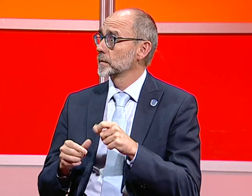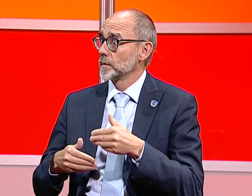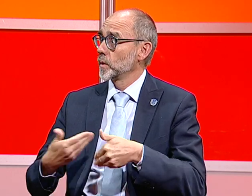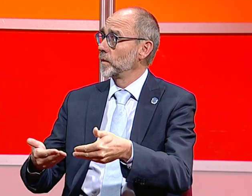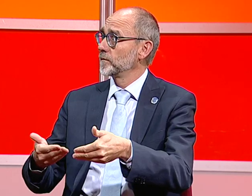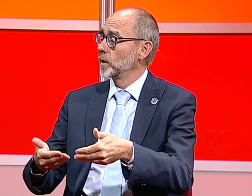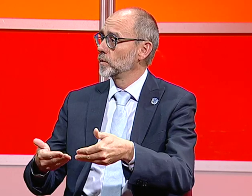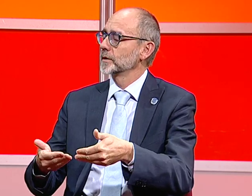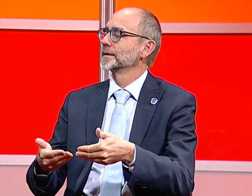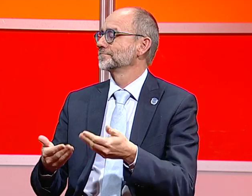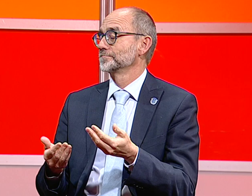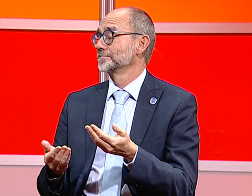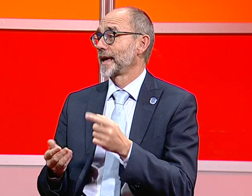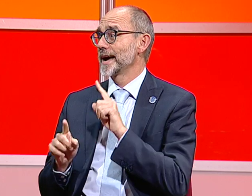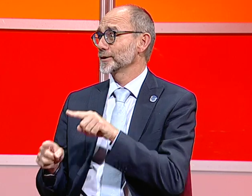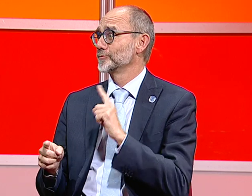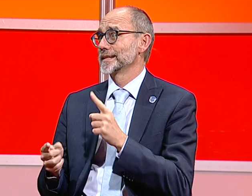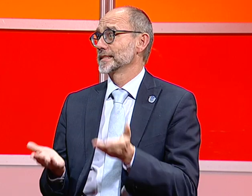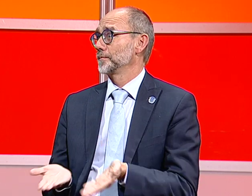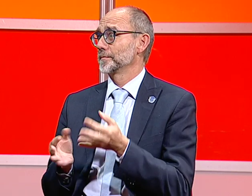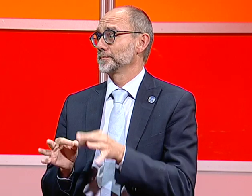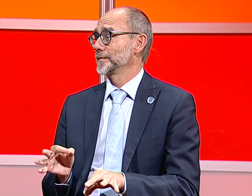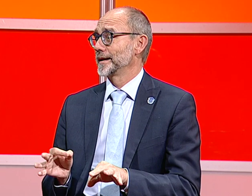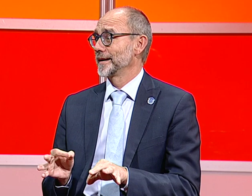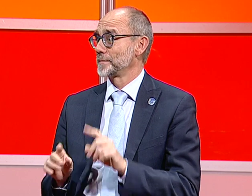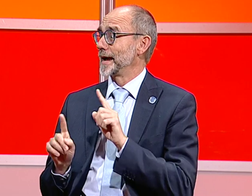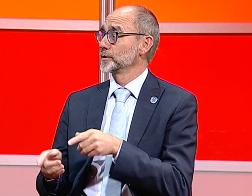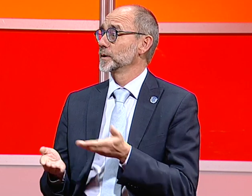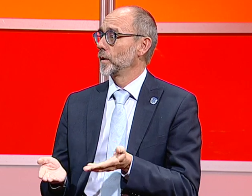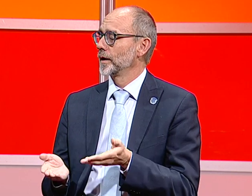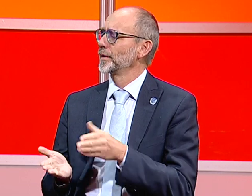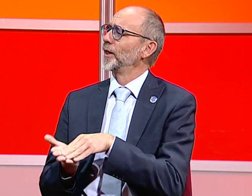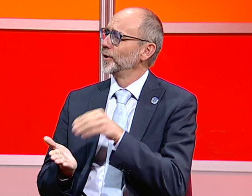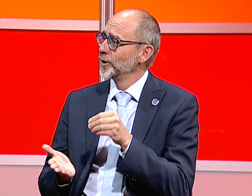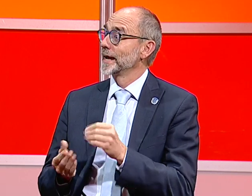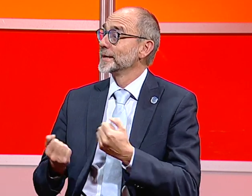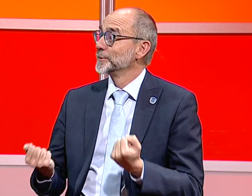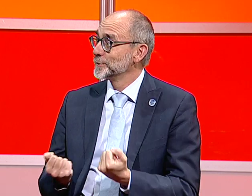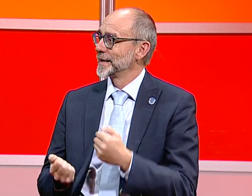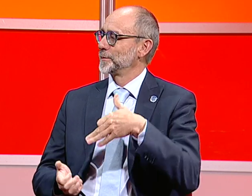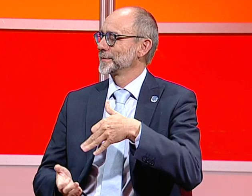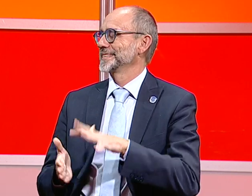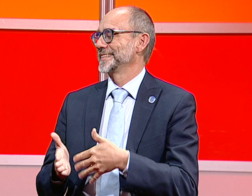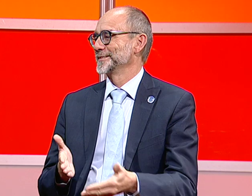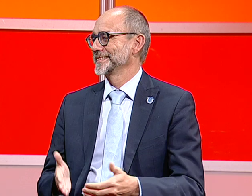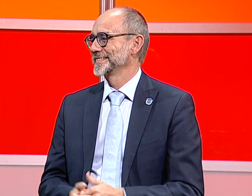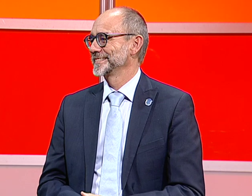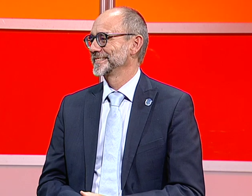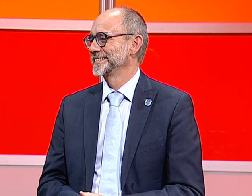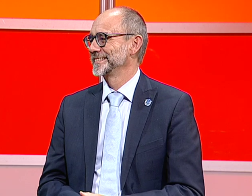all deaf people. Mm-hmm. And we are, you know, looking forward to just answering some simple questions, you know.